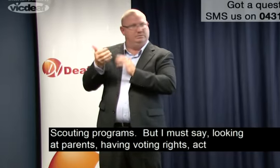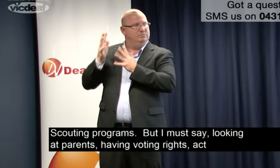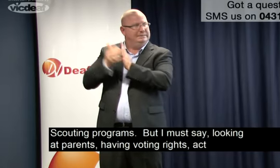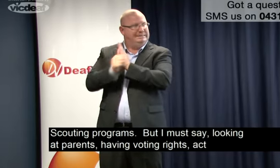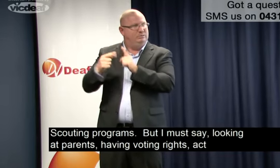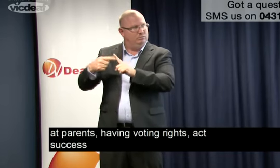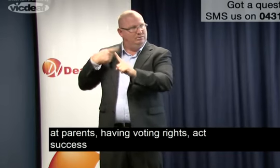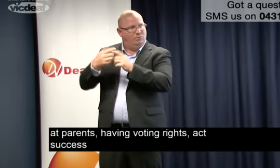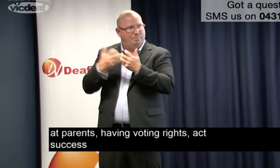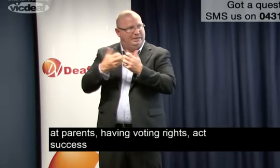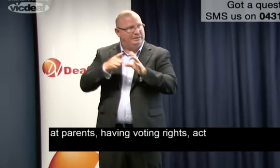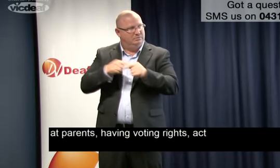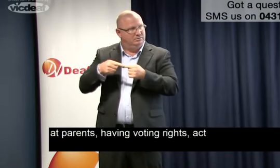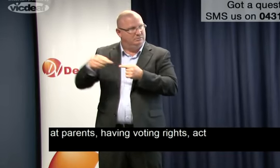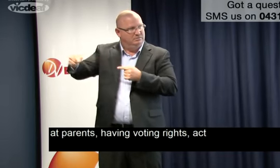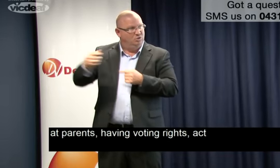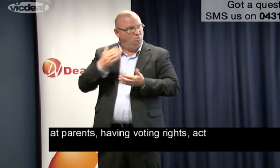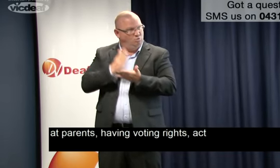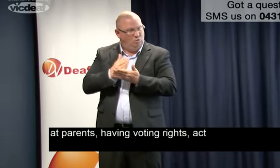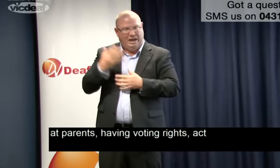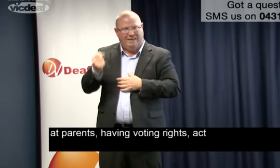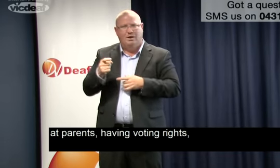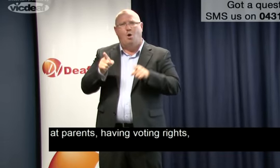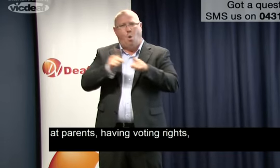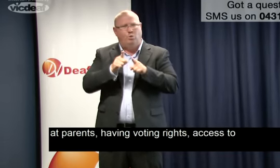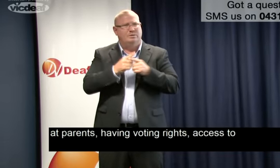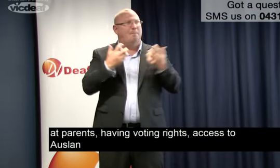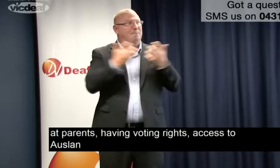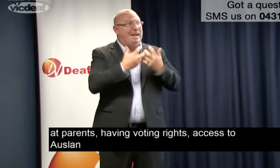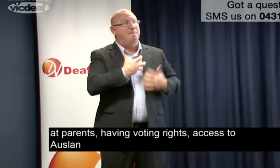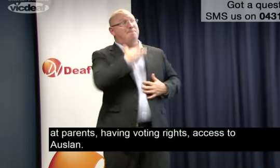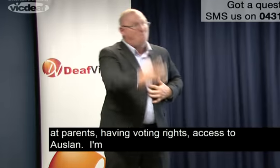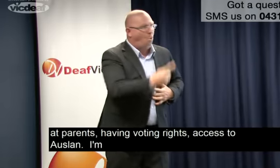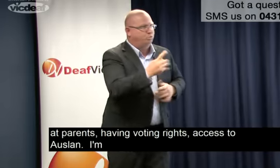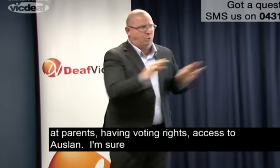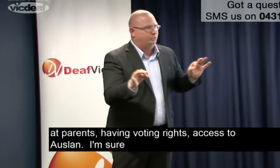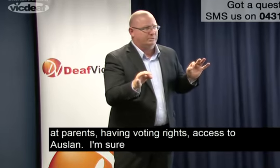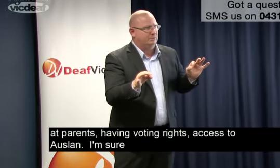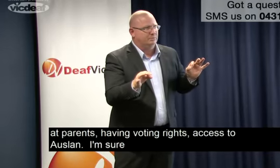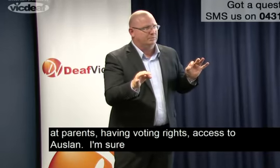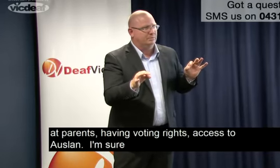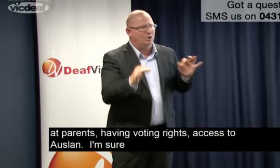many hearing people out there have good skills and have done so for a number of years, but there's many more who